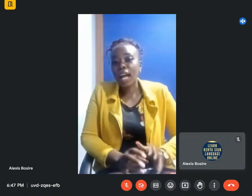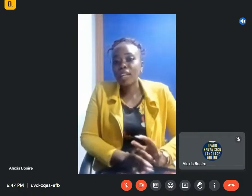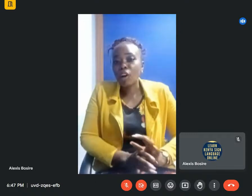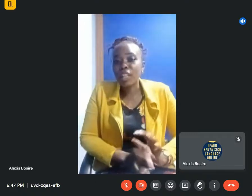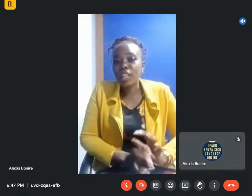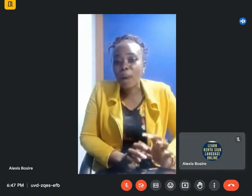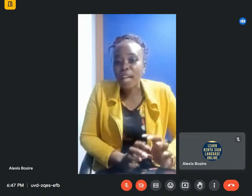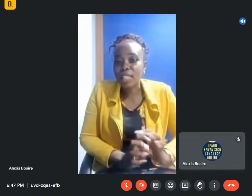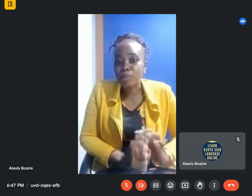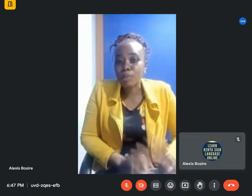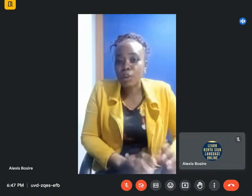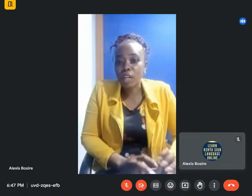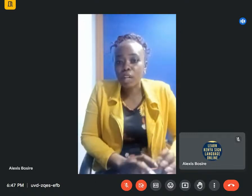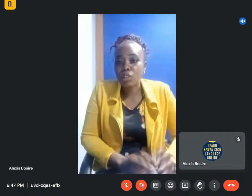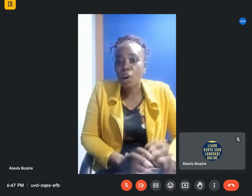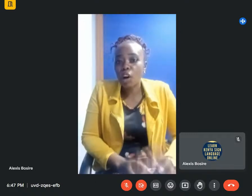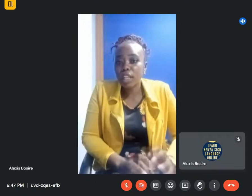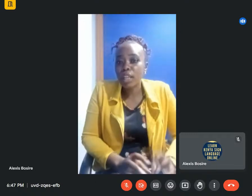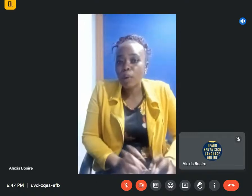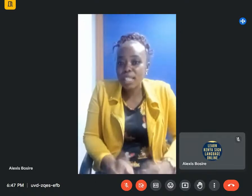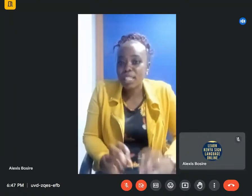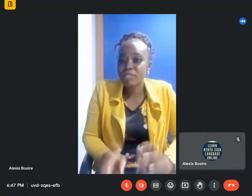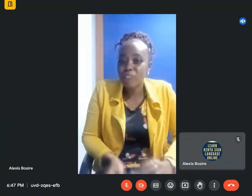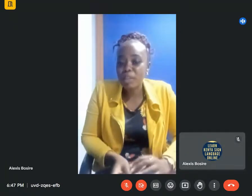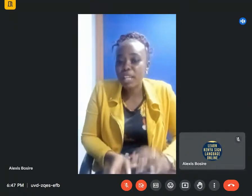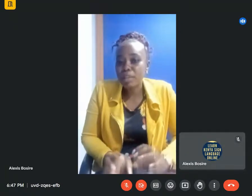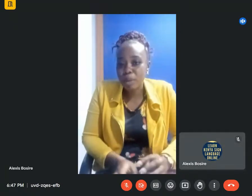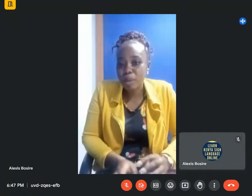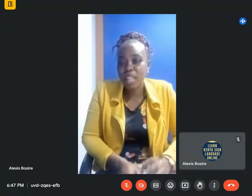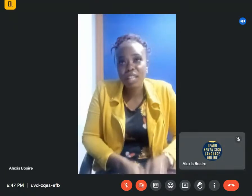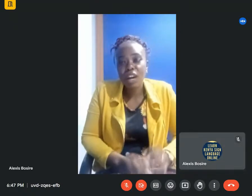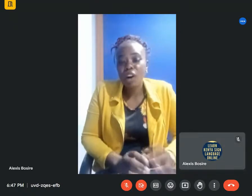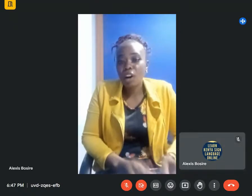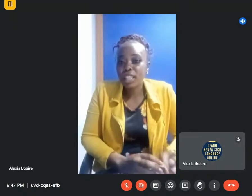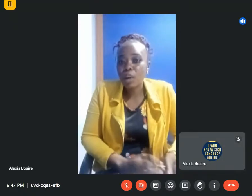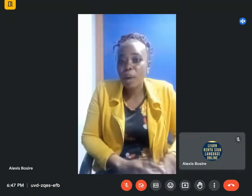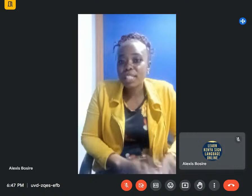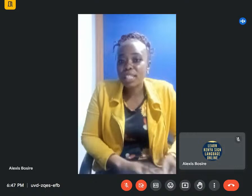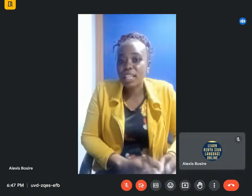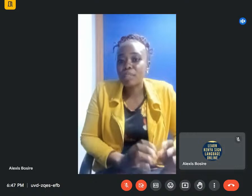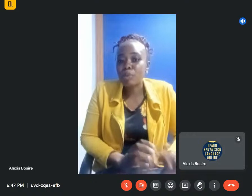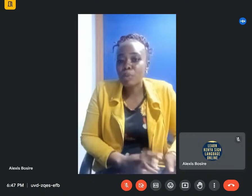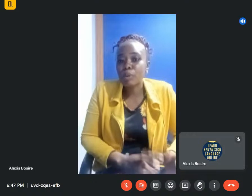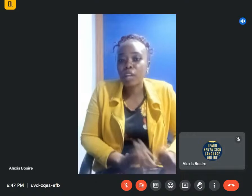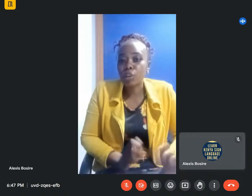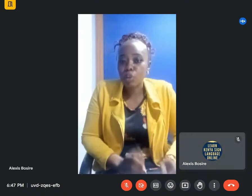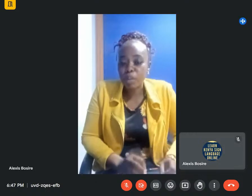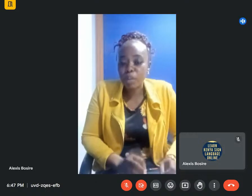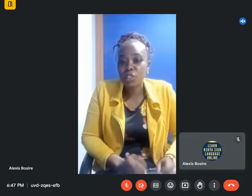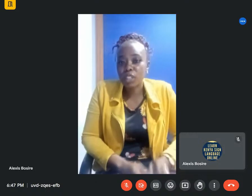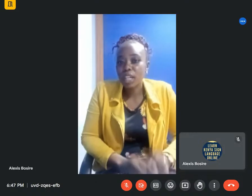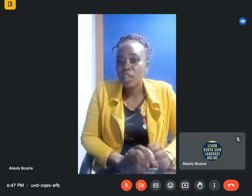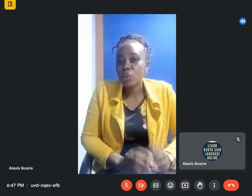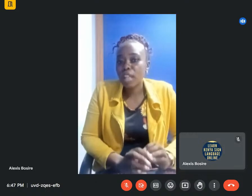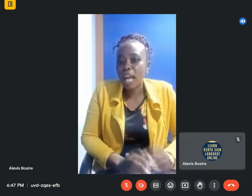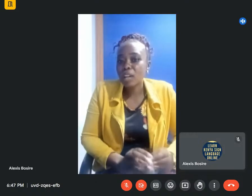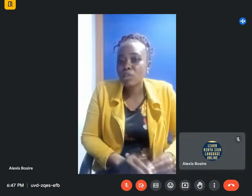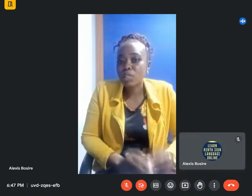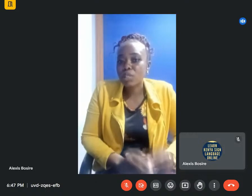learn all the words in pronouns, all the words in family members, all the words in people and occupation. You learn how to sign